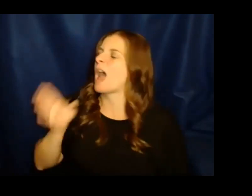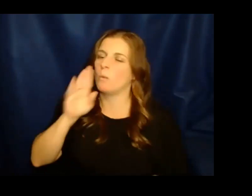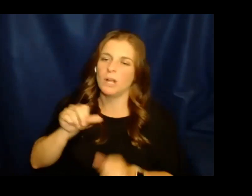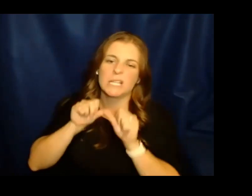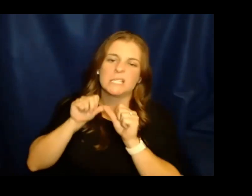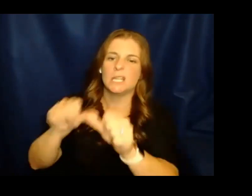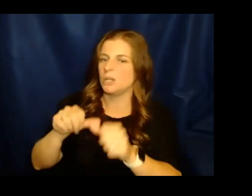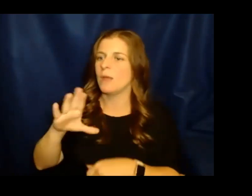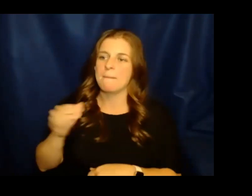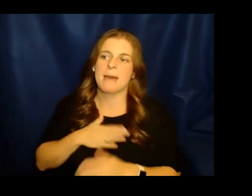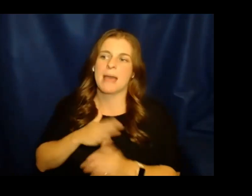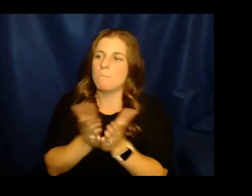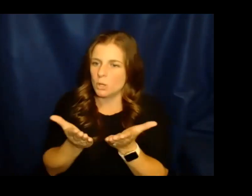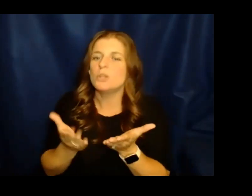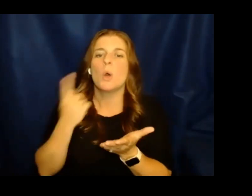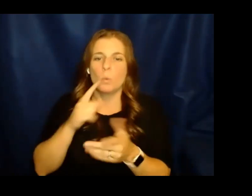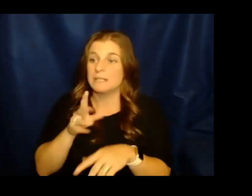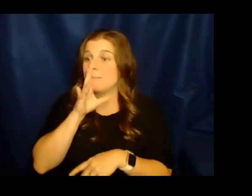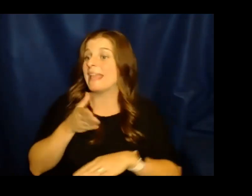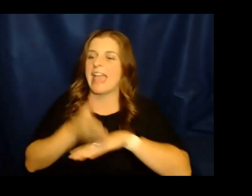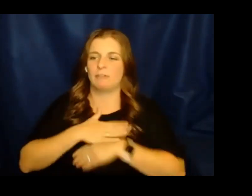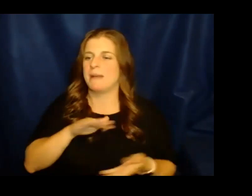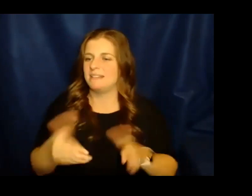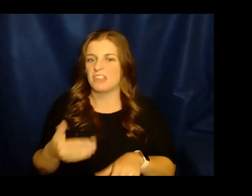speak beyond my death. To each of you,